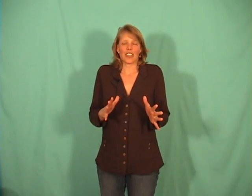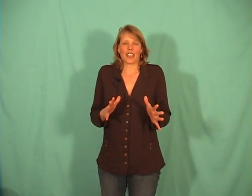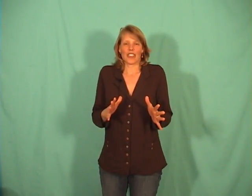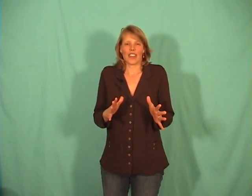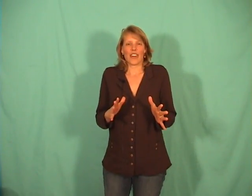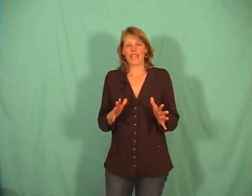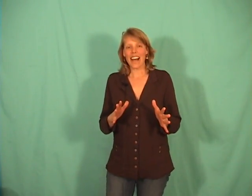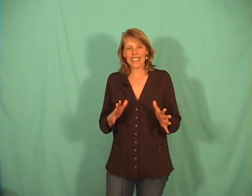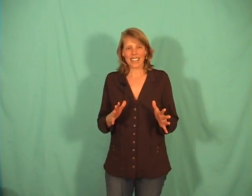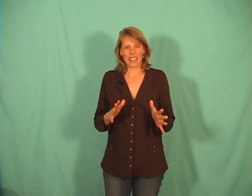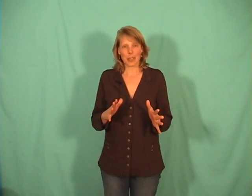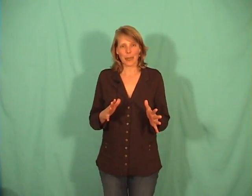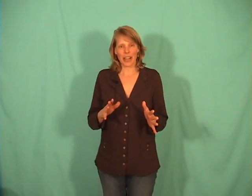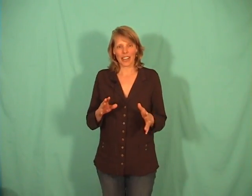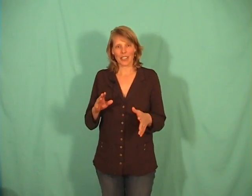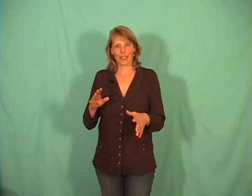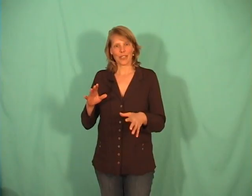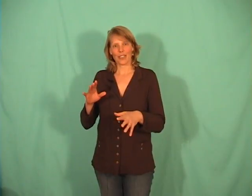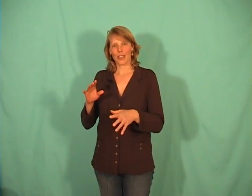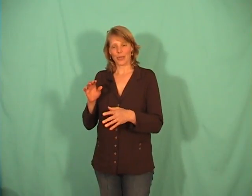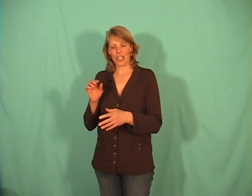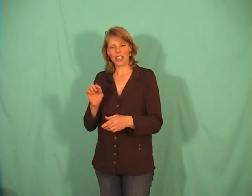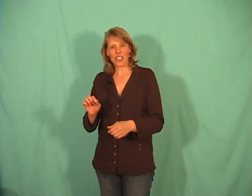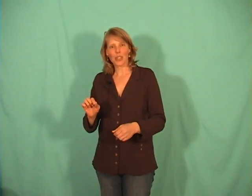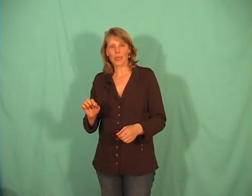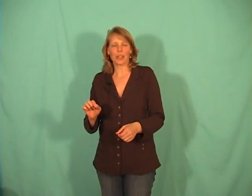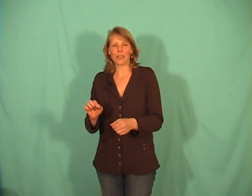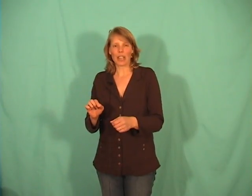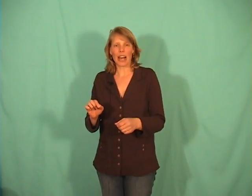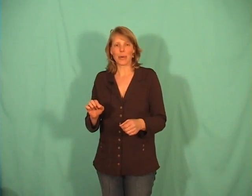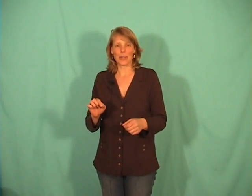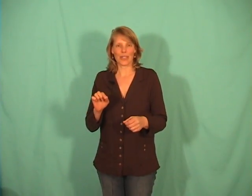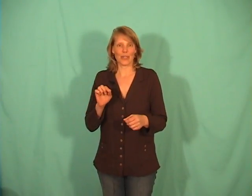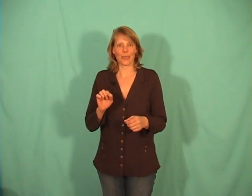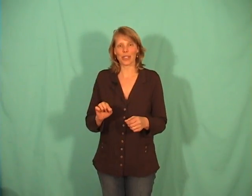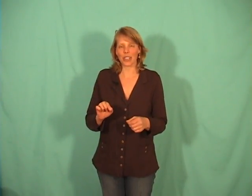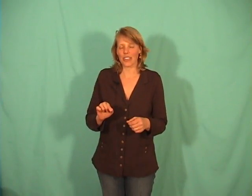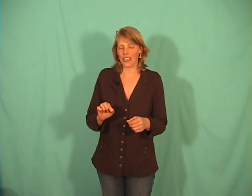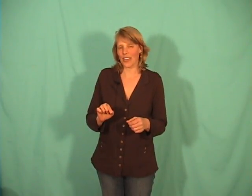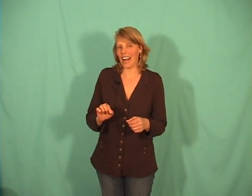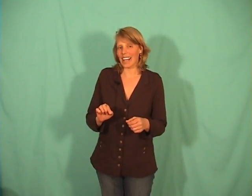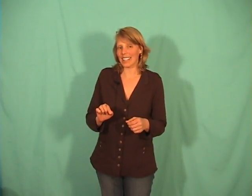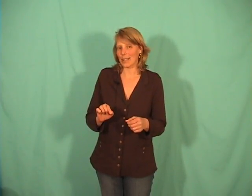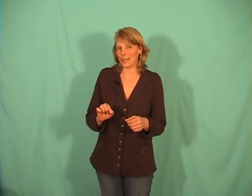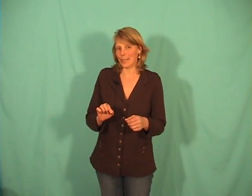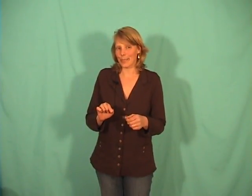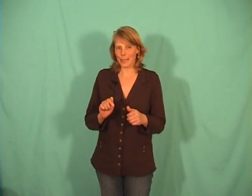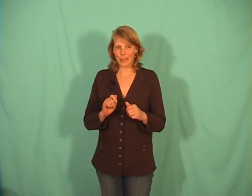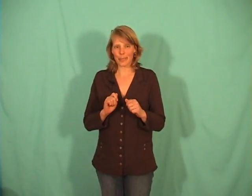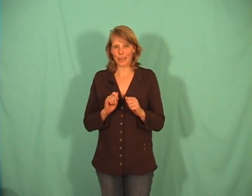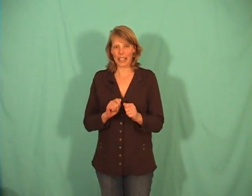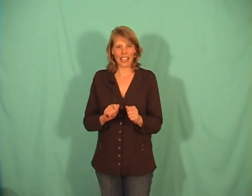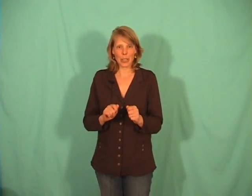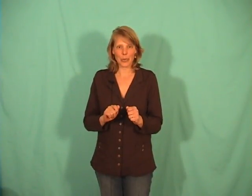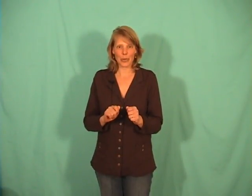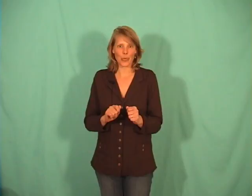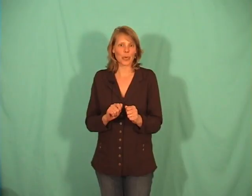just are fascinated by, touching real flowers and real grass and playing with